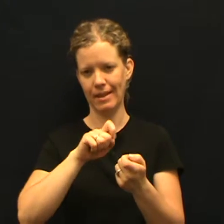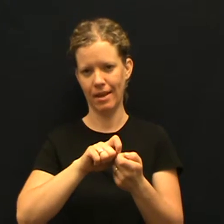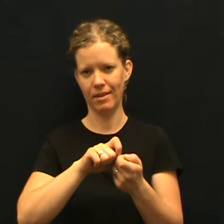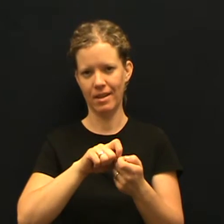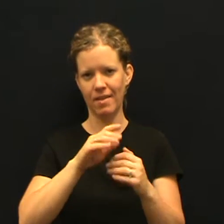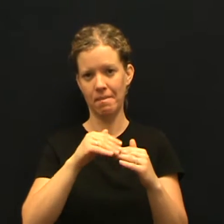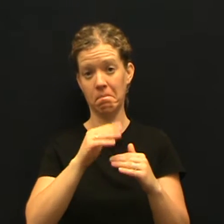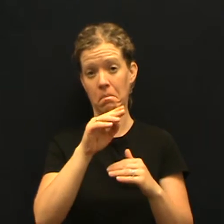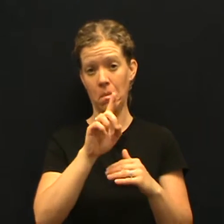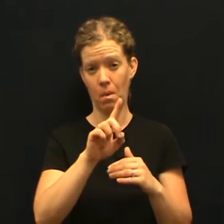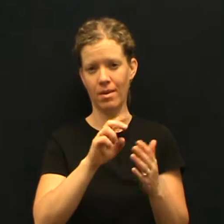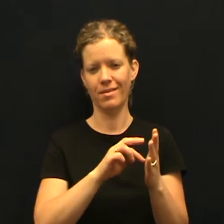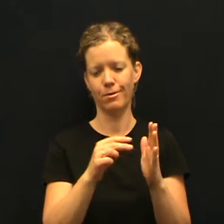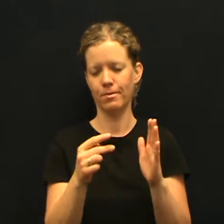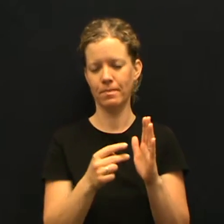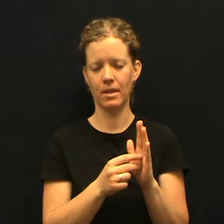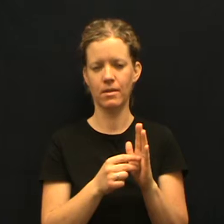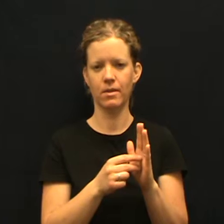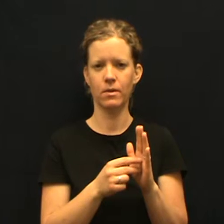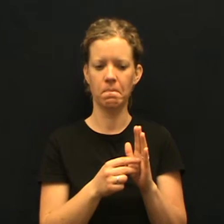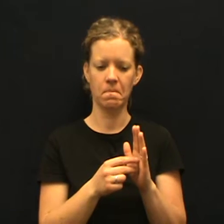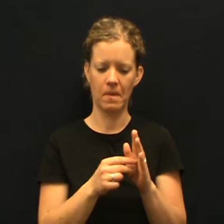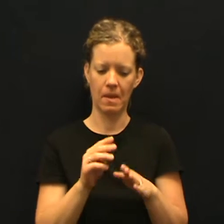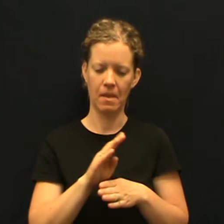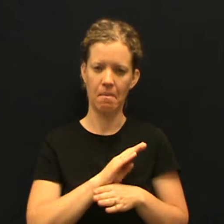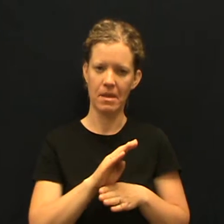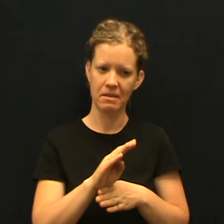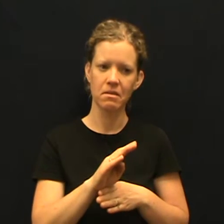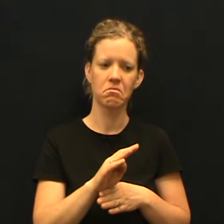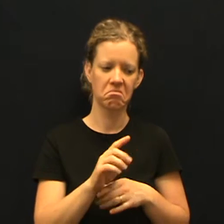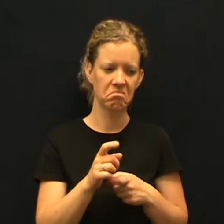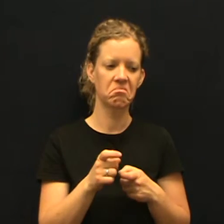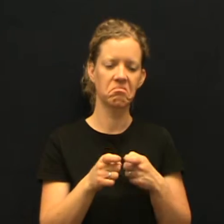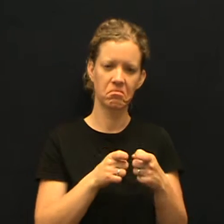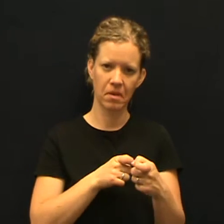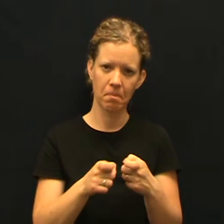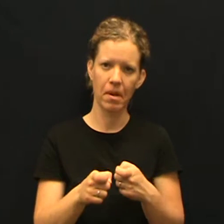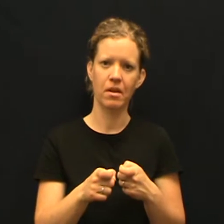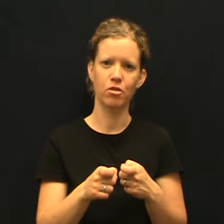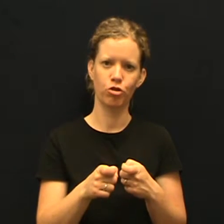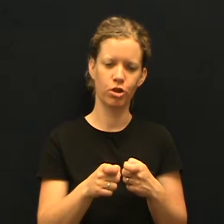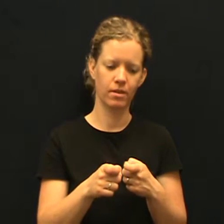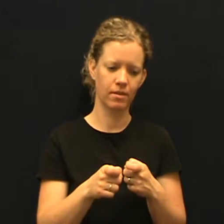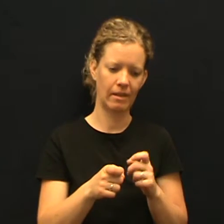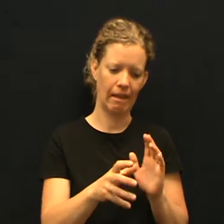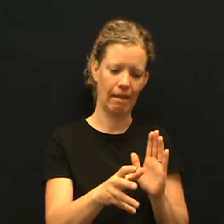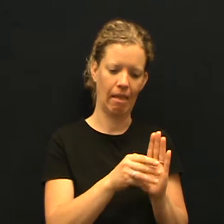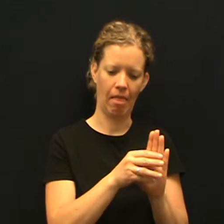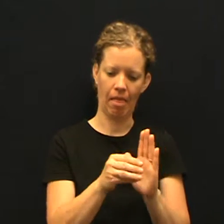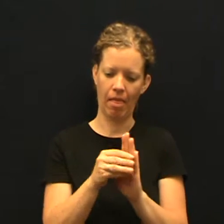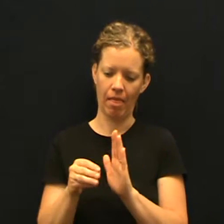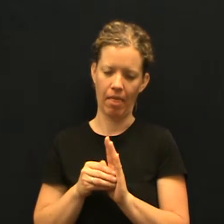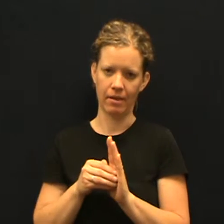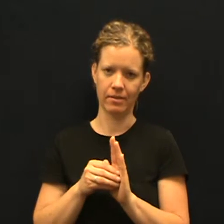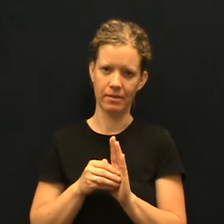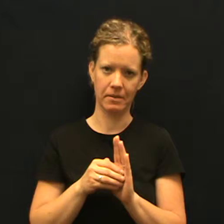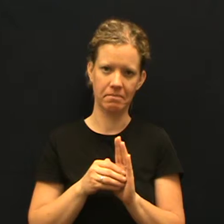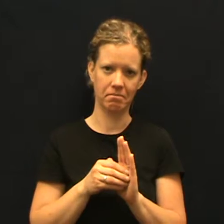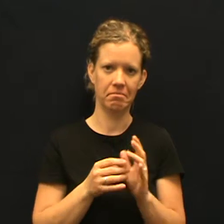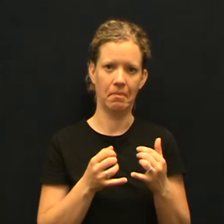us is that we are kind of managing our receivables, or collecting some of our receivables now that might